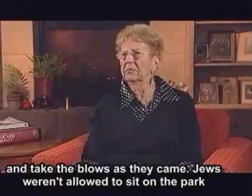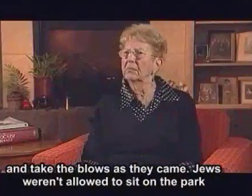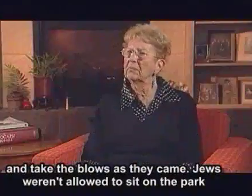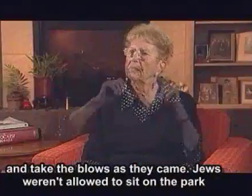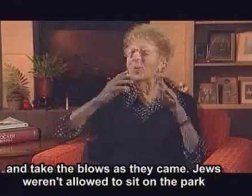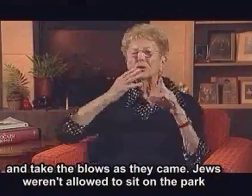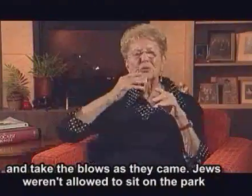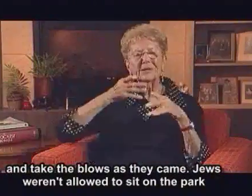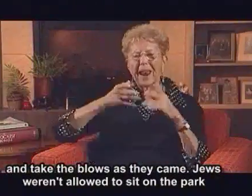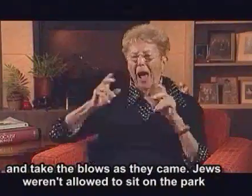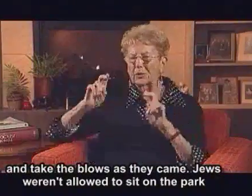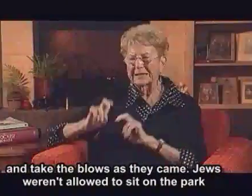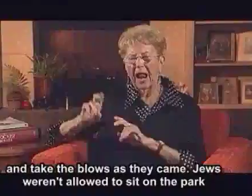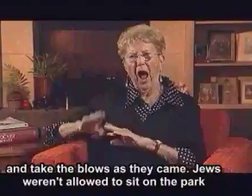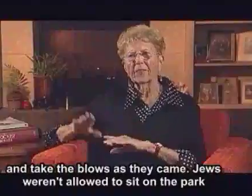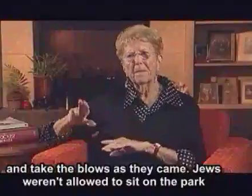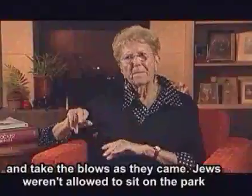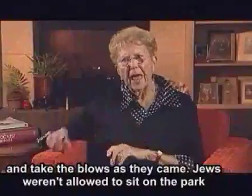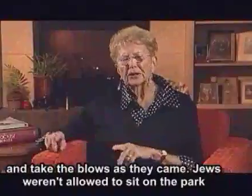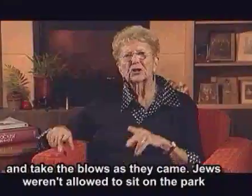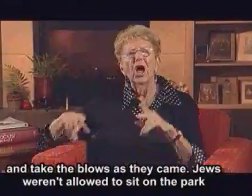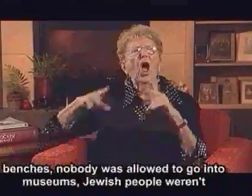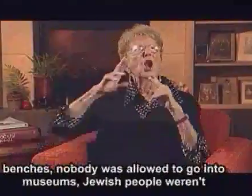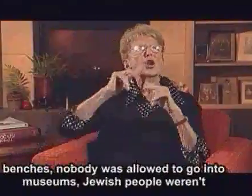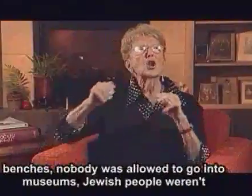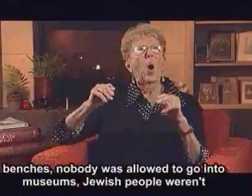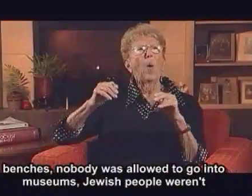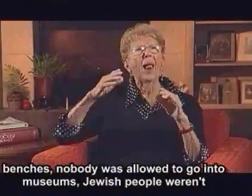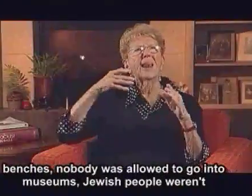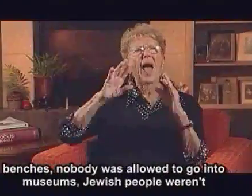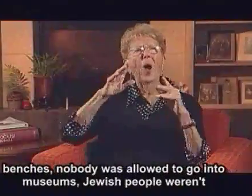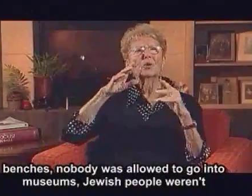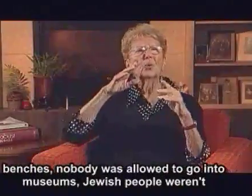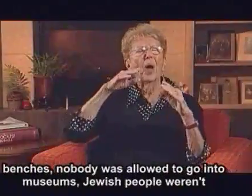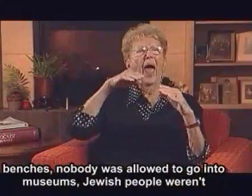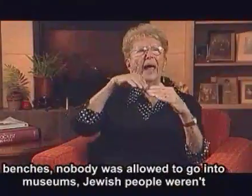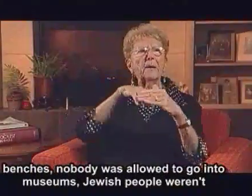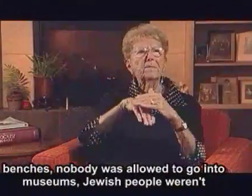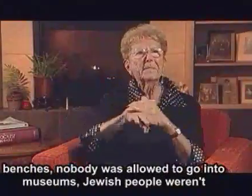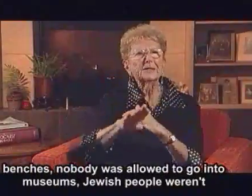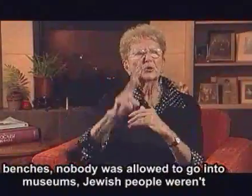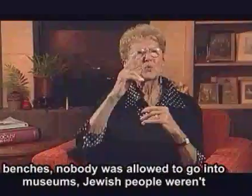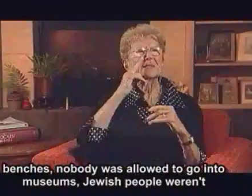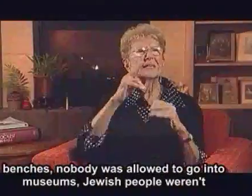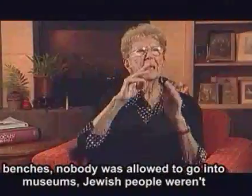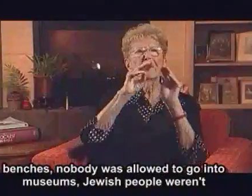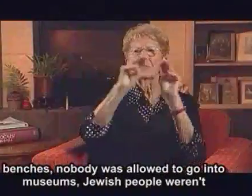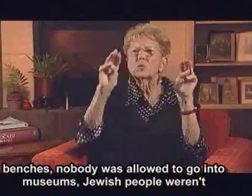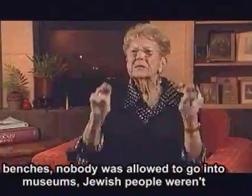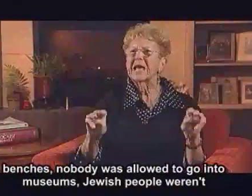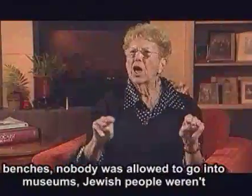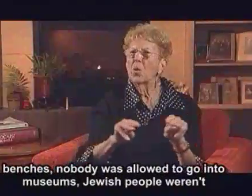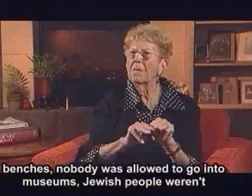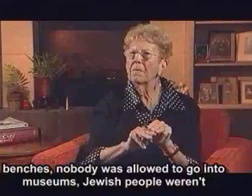came. Jews weren't allowed to sit on the park benches. Nobody was allowed to go into museums.